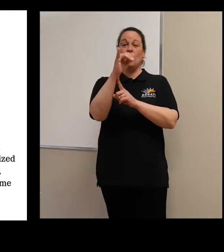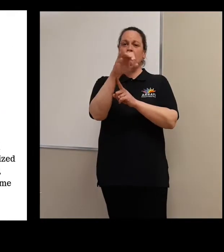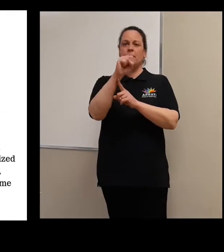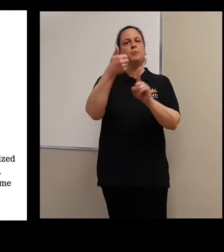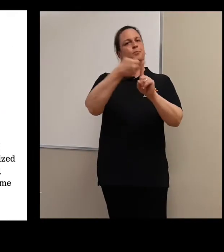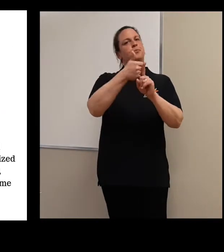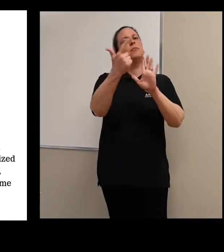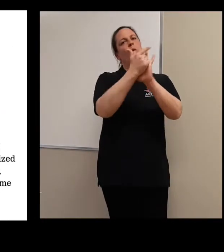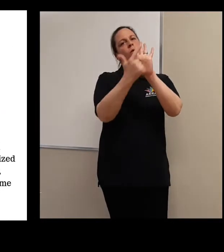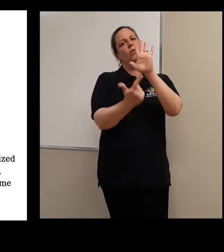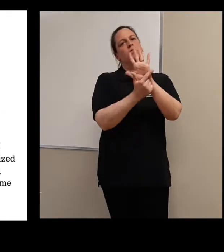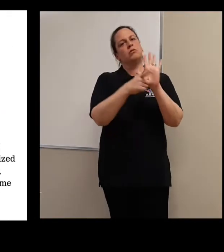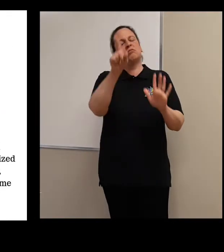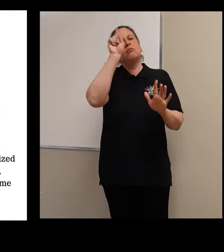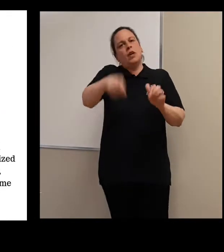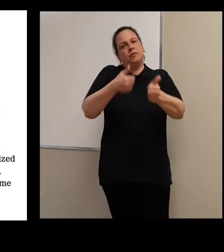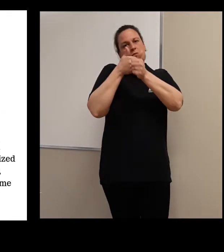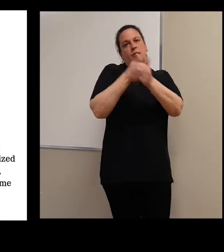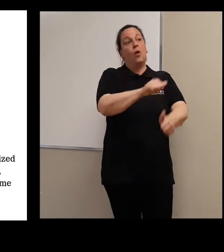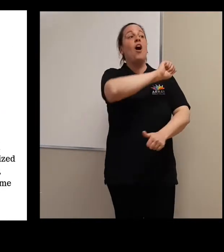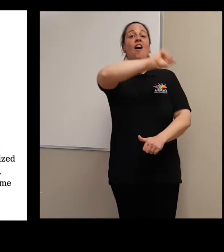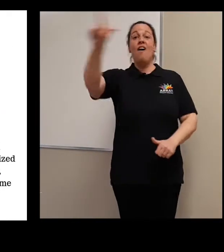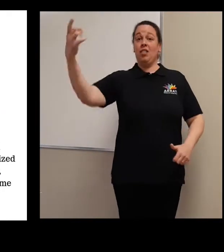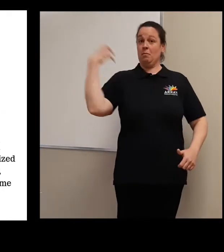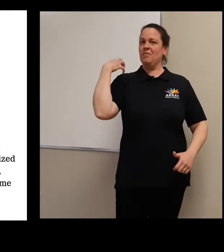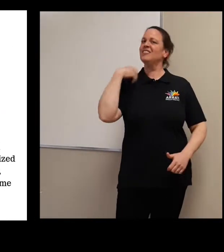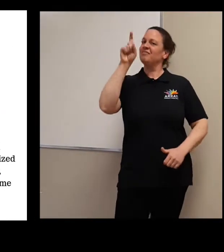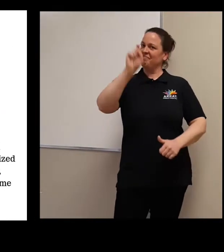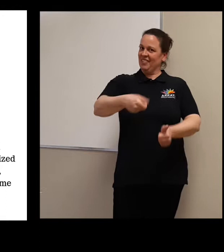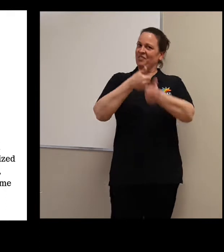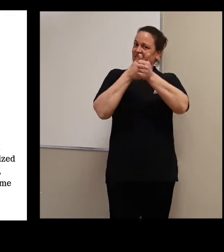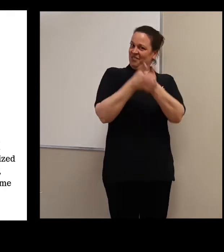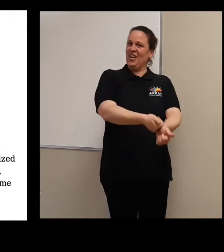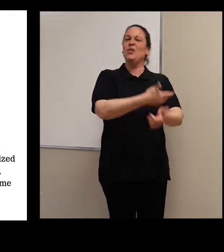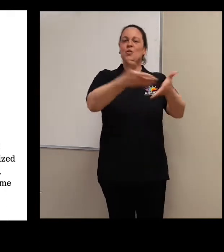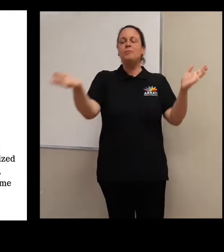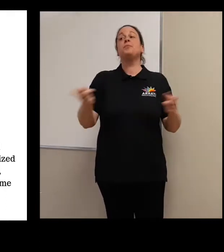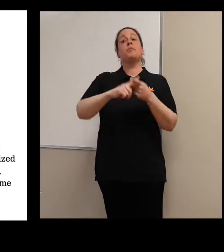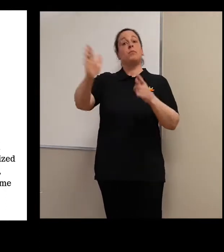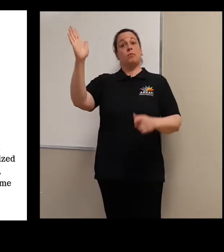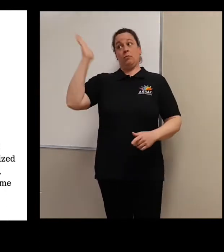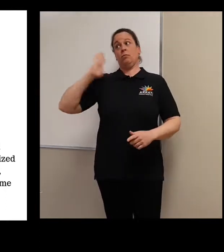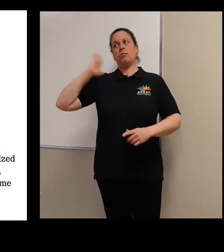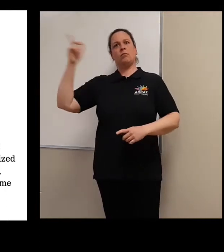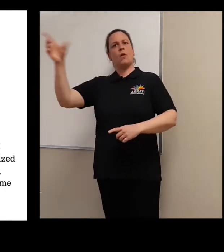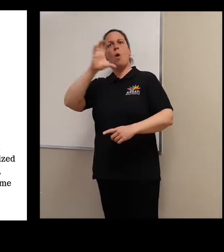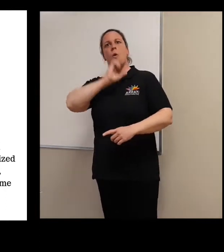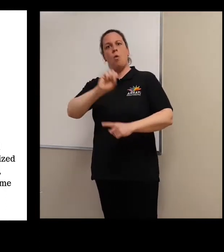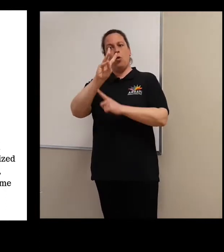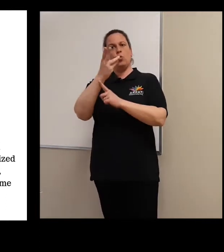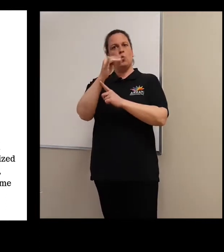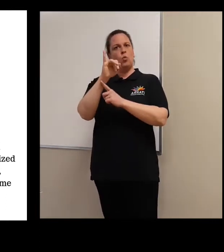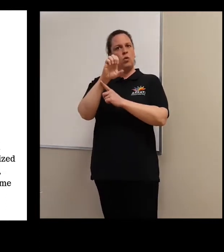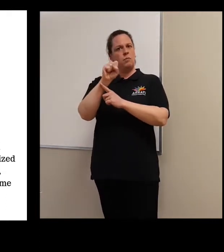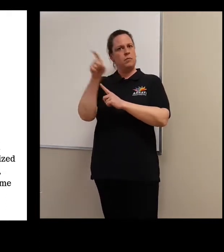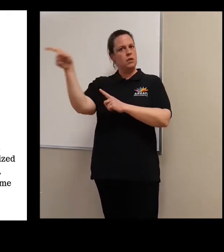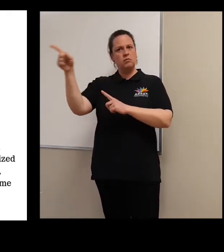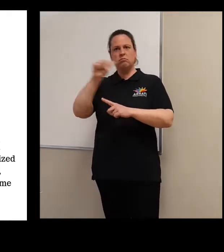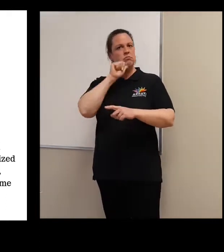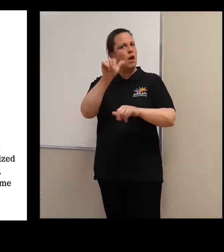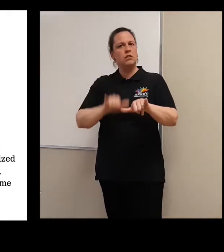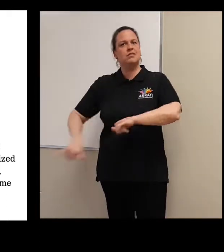WHMIS itself, it's the law. We must follow it. All employers must follow WHMIS. Before, under the old